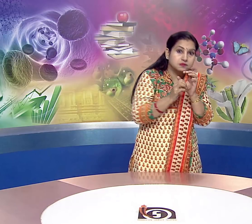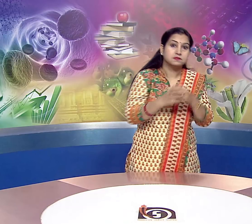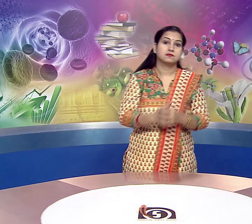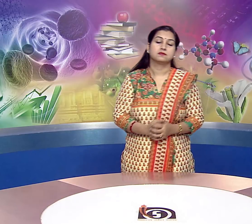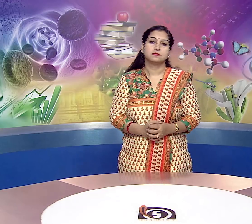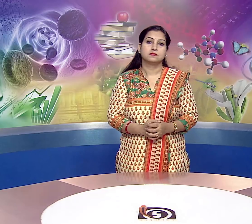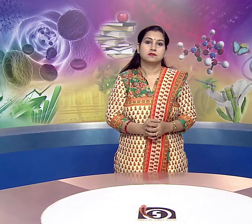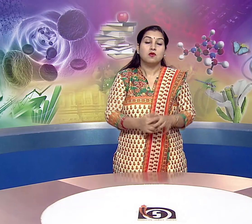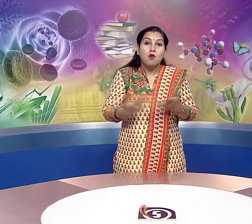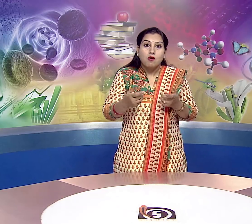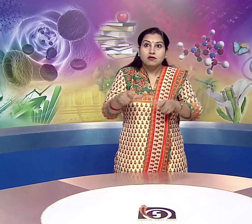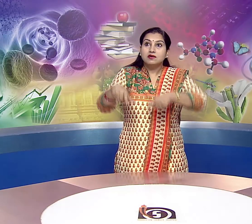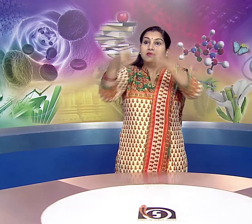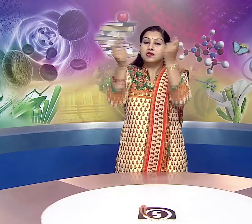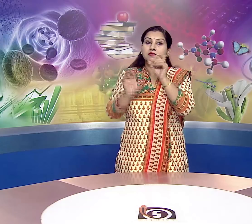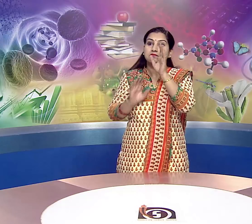or climb trees